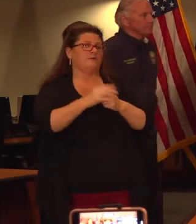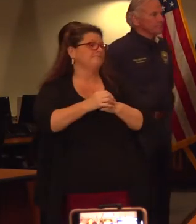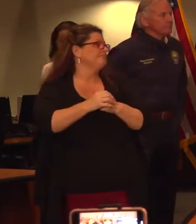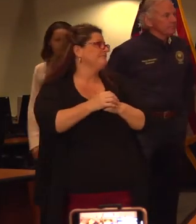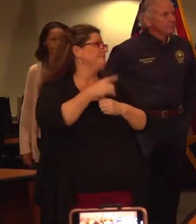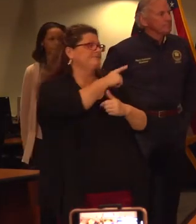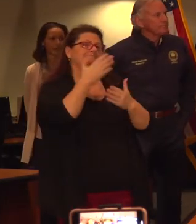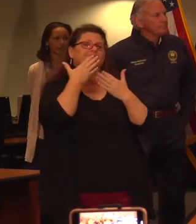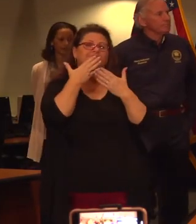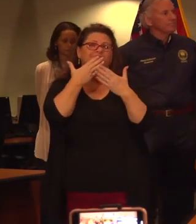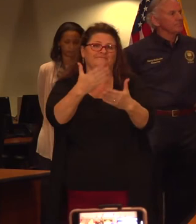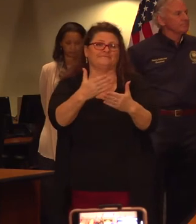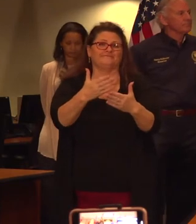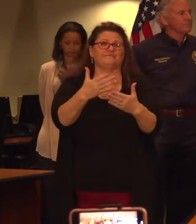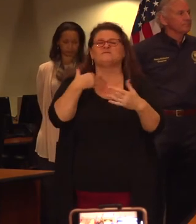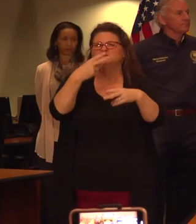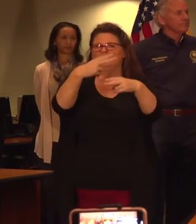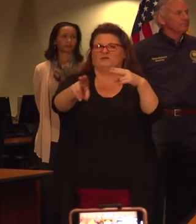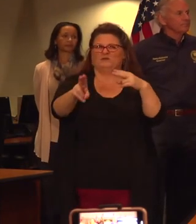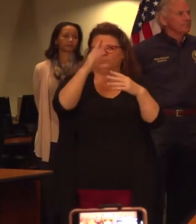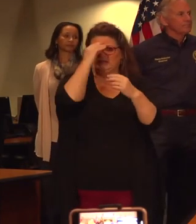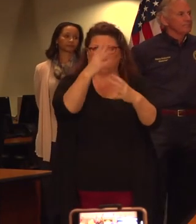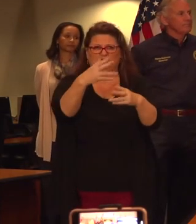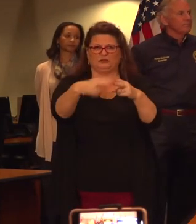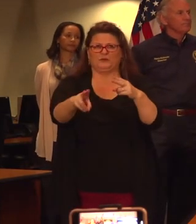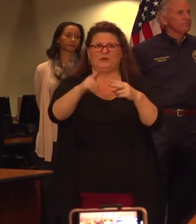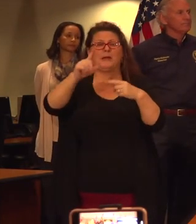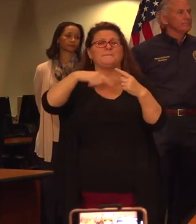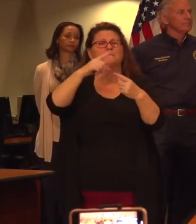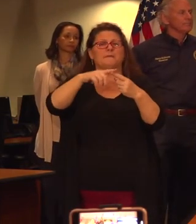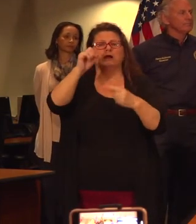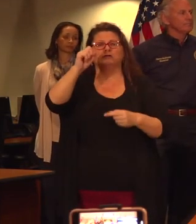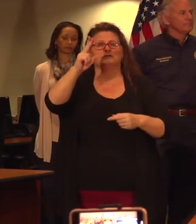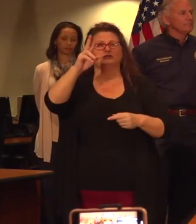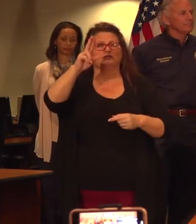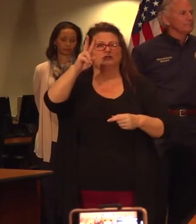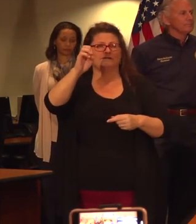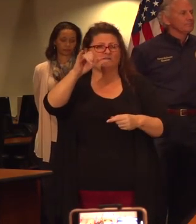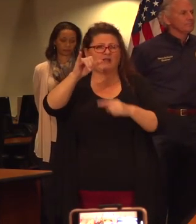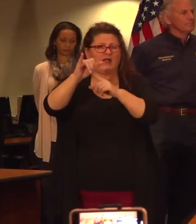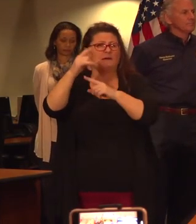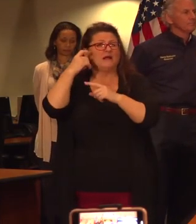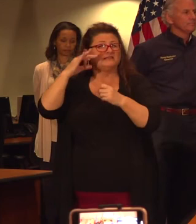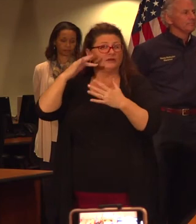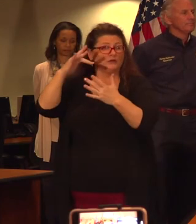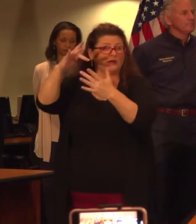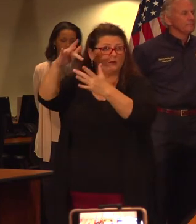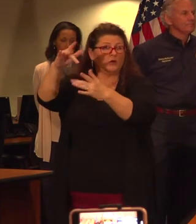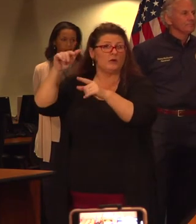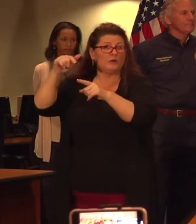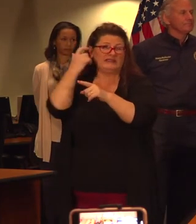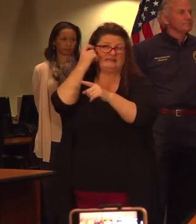Please, sir. Thank you, Governor. Just wanted to give a brief update on the survey process for this historic tornado outbreak that we just went